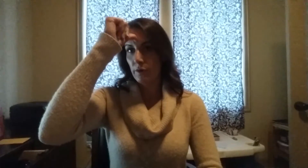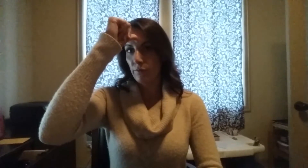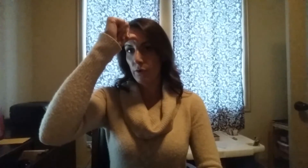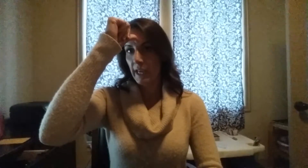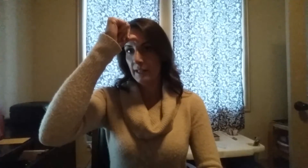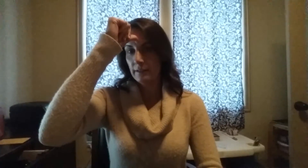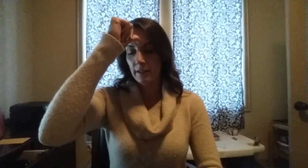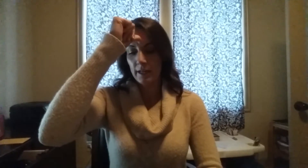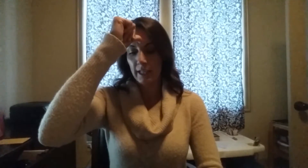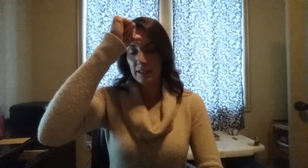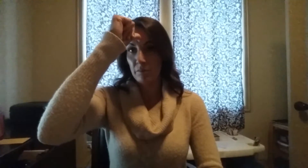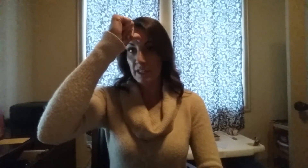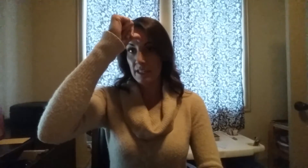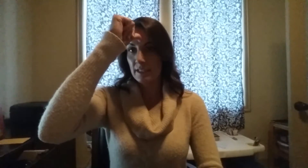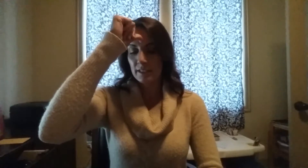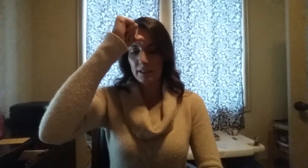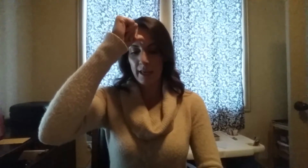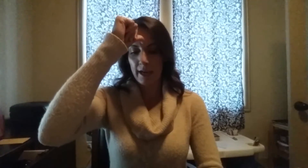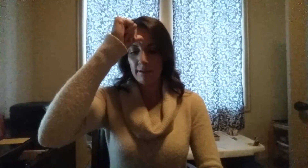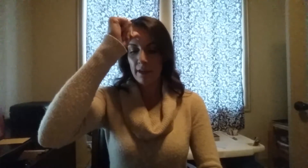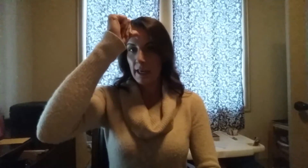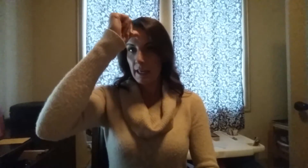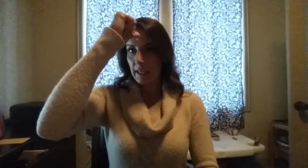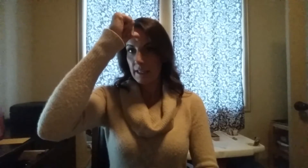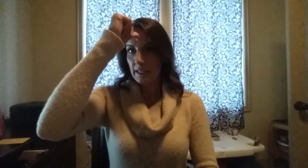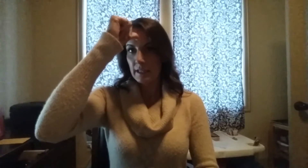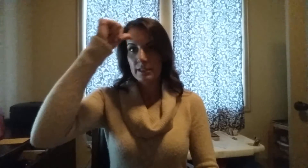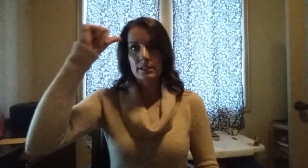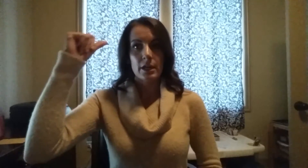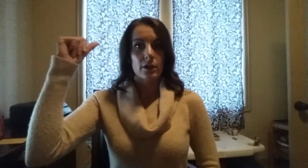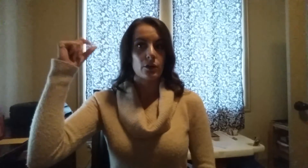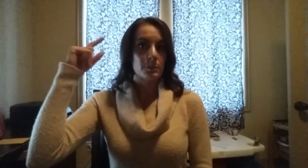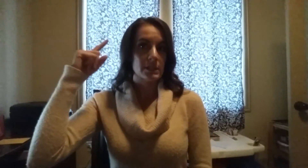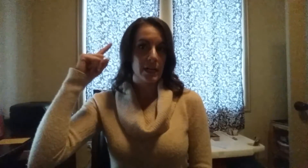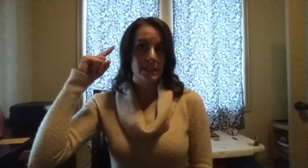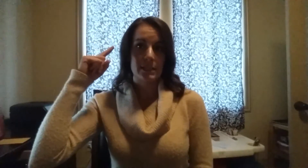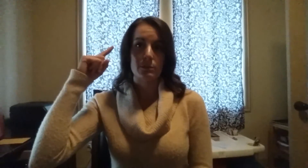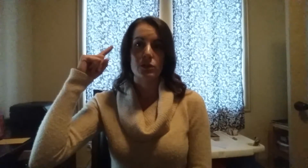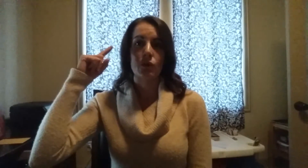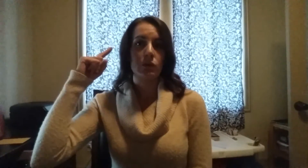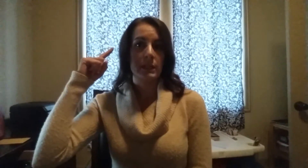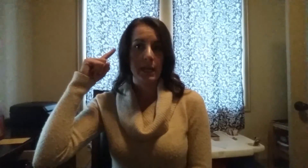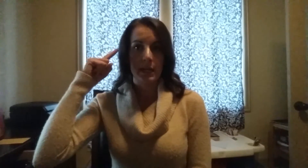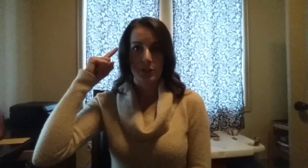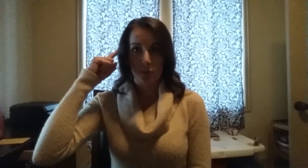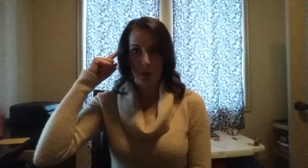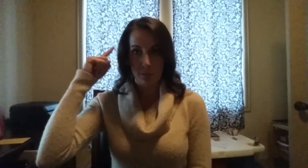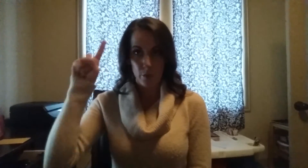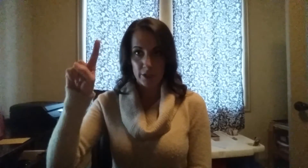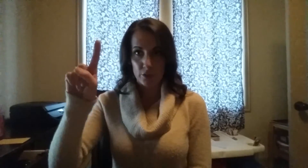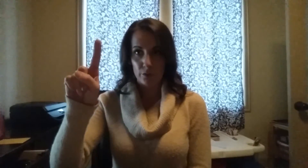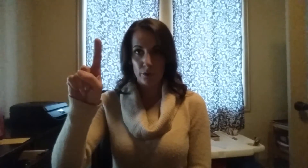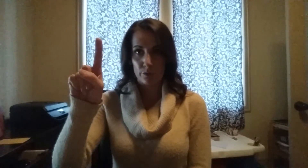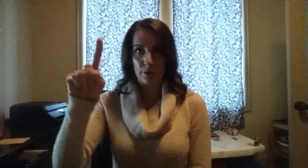our forehead like the bindis that they have. India's Gupta dynasty, it was a golden age. So we're going to use our